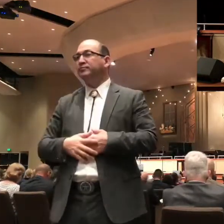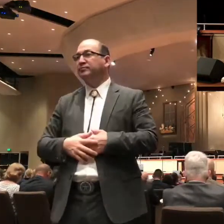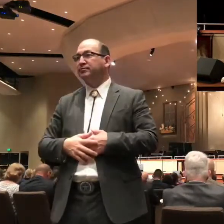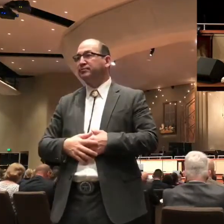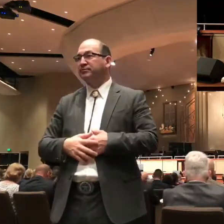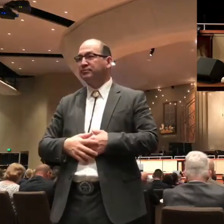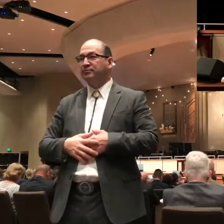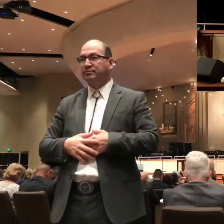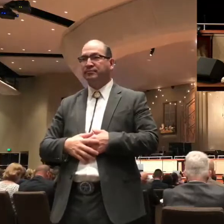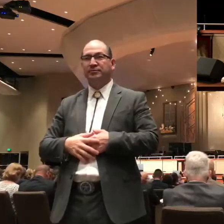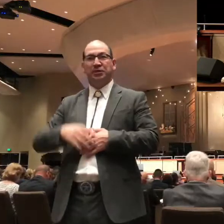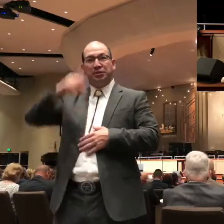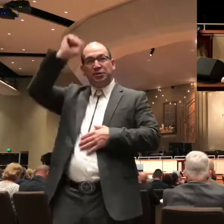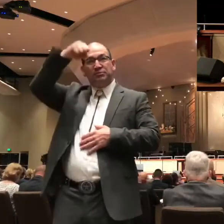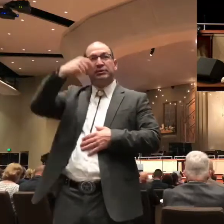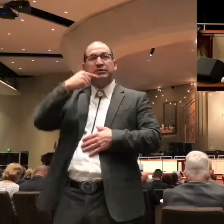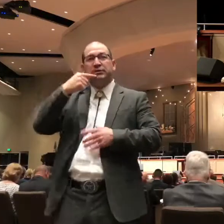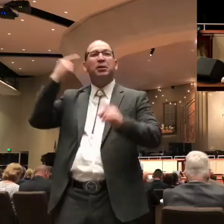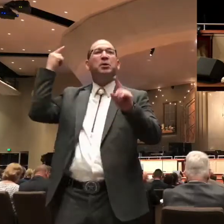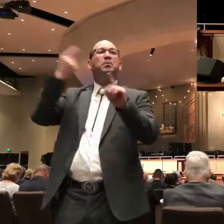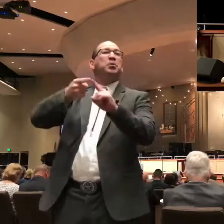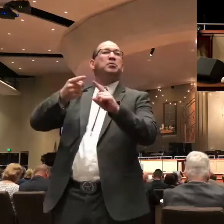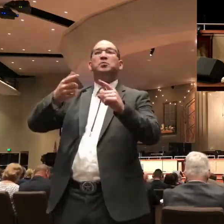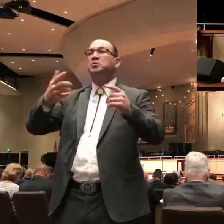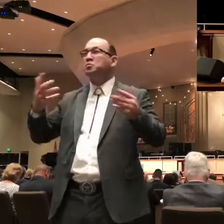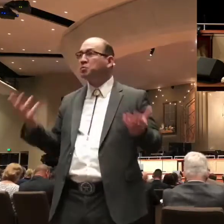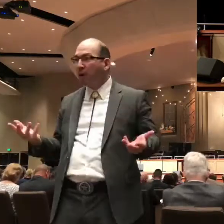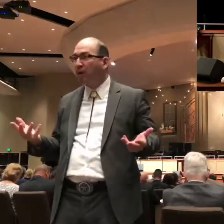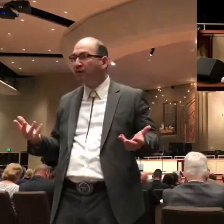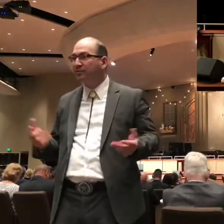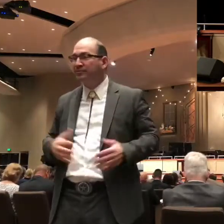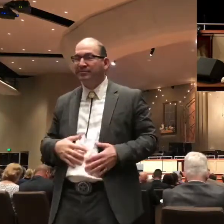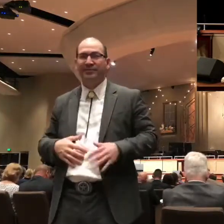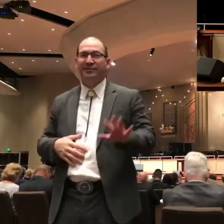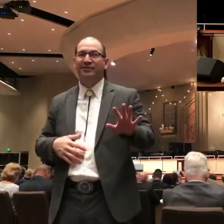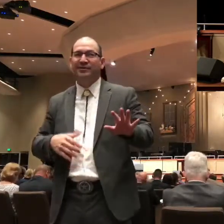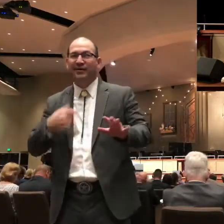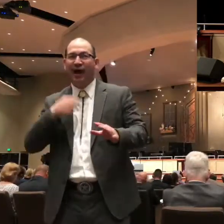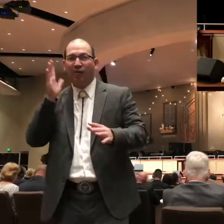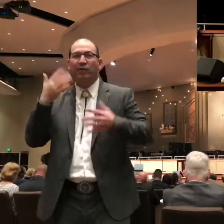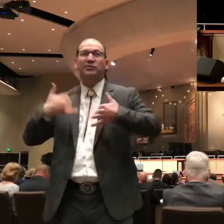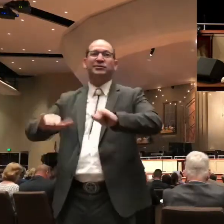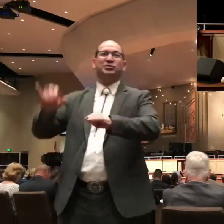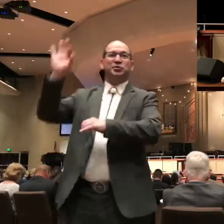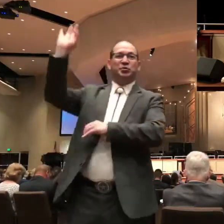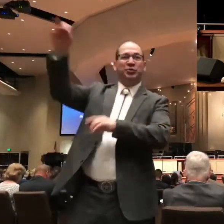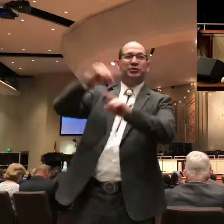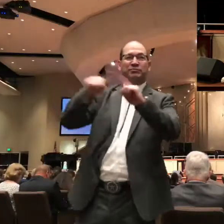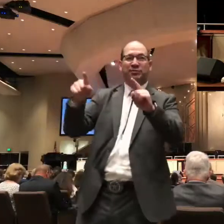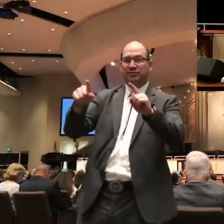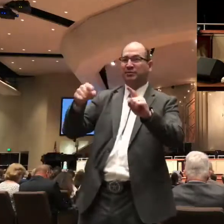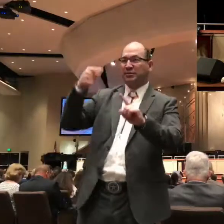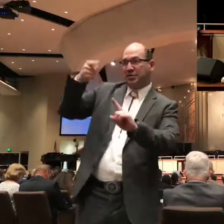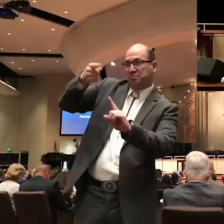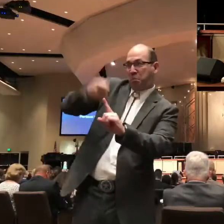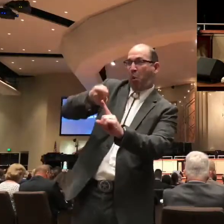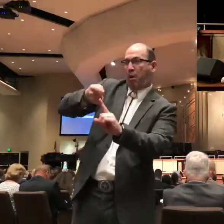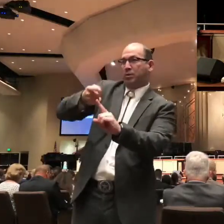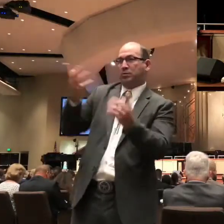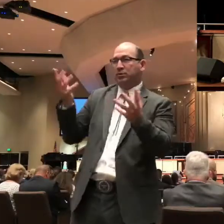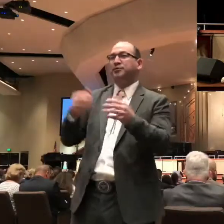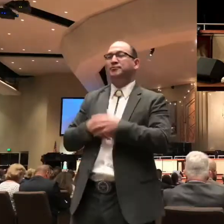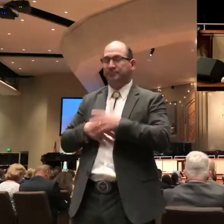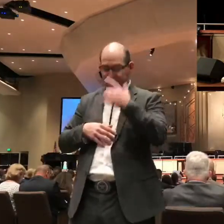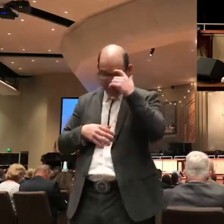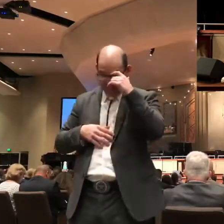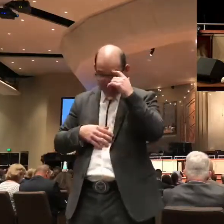of the whole matter, don't you? It's not the conclusion of the sermon. Don't get that excited. But it's the conclusion of the whole matter. All right? And